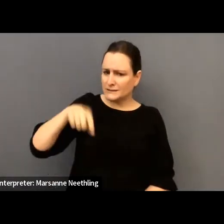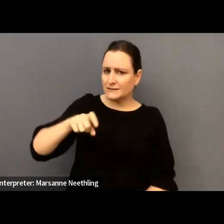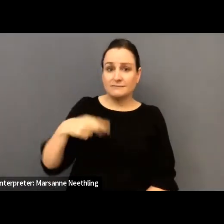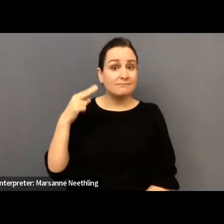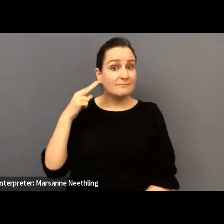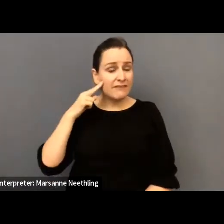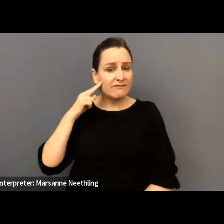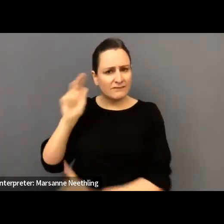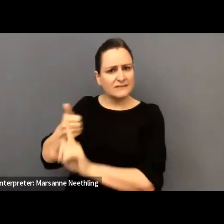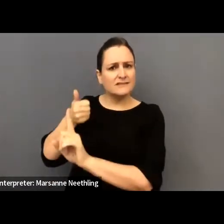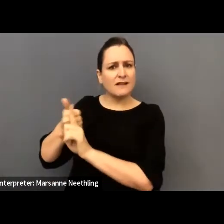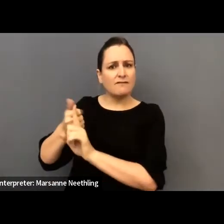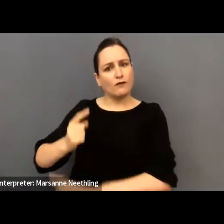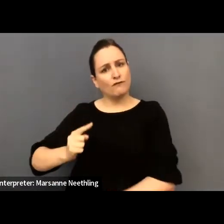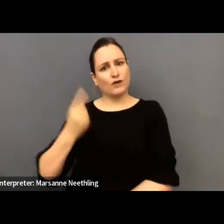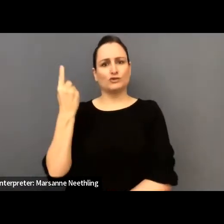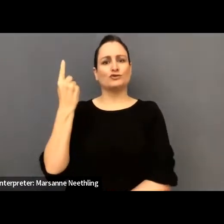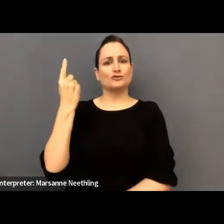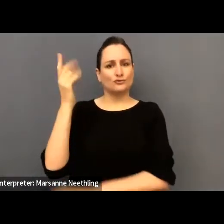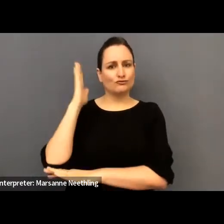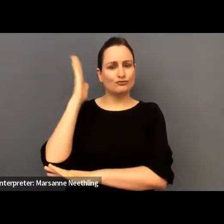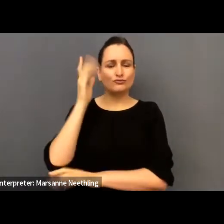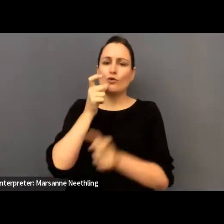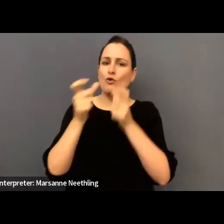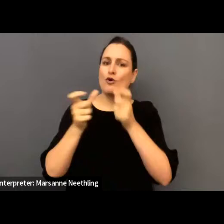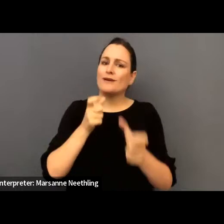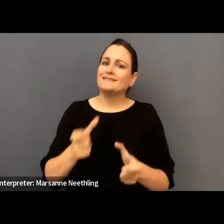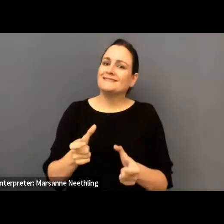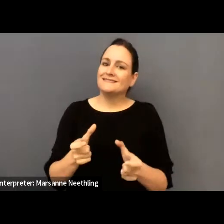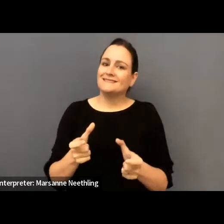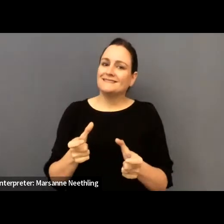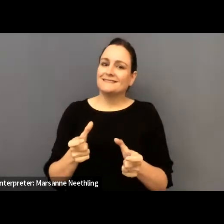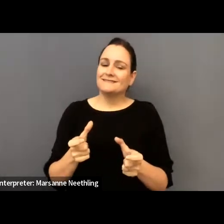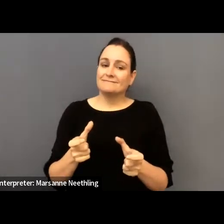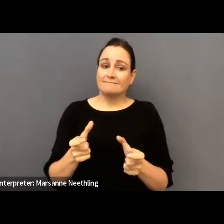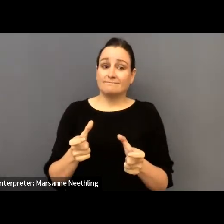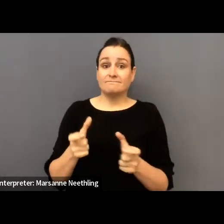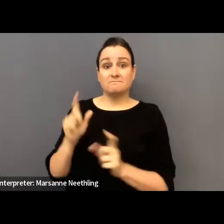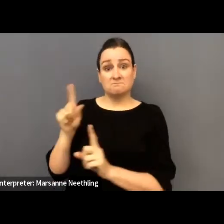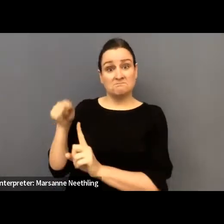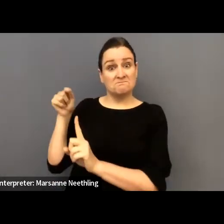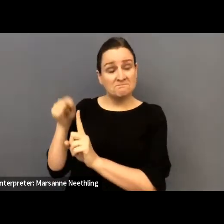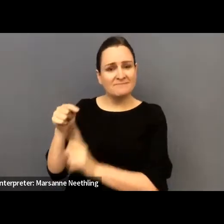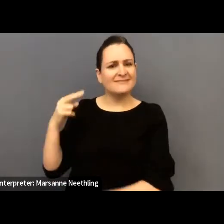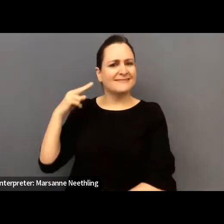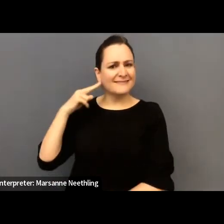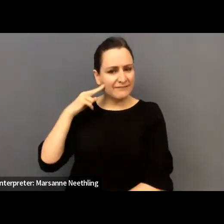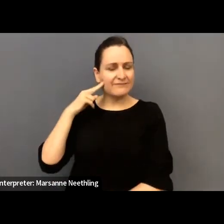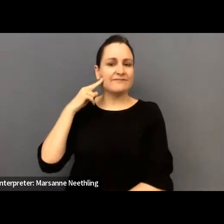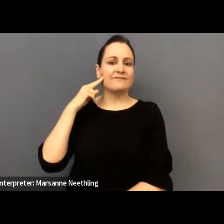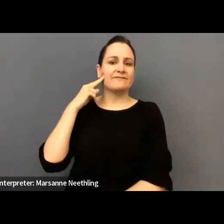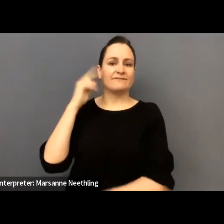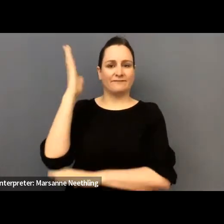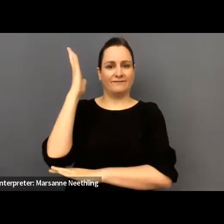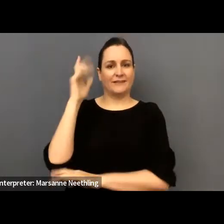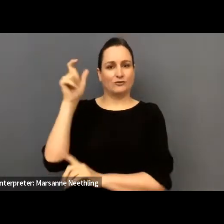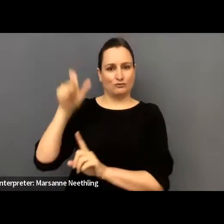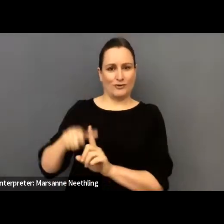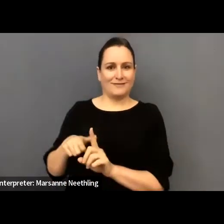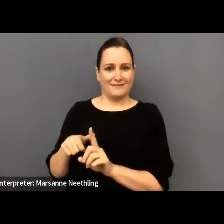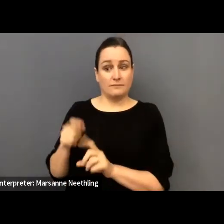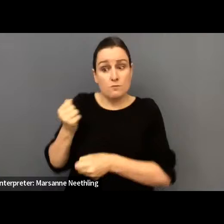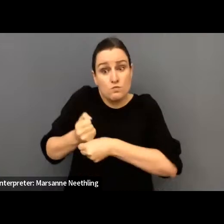a deaf lecturer who is embedded in a higher education context at this